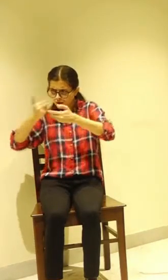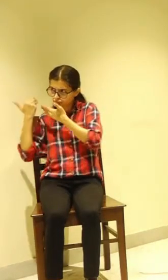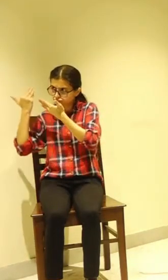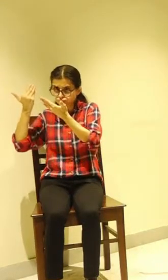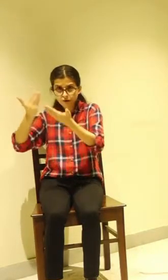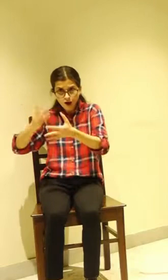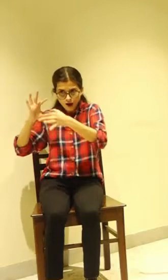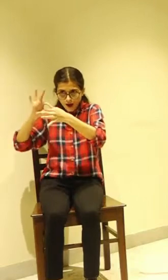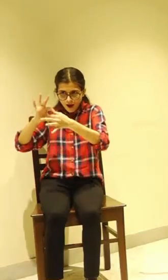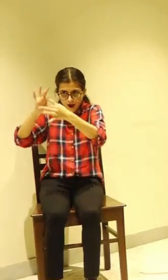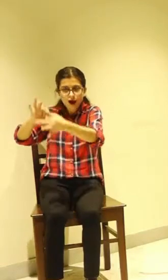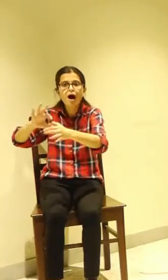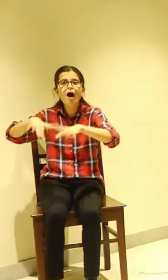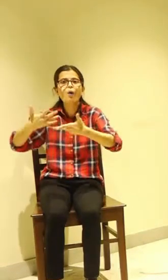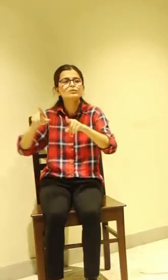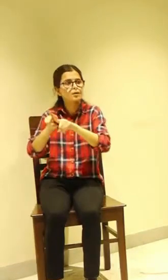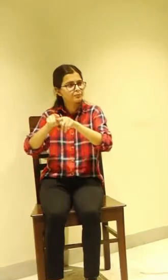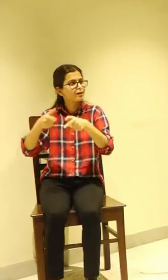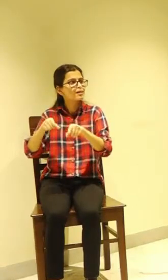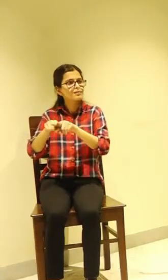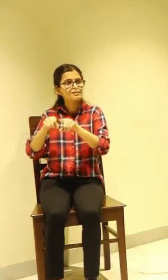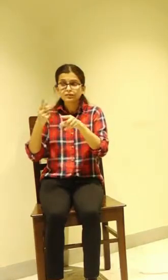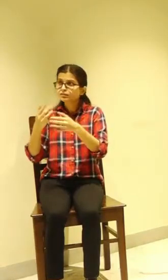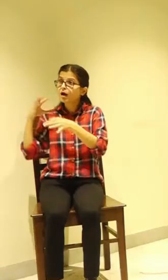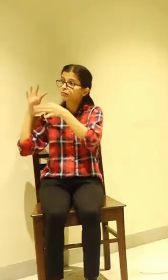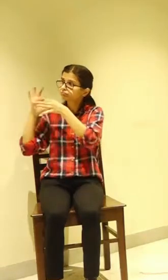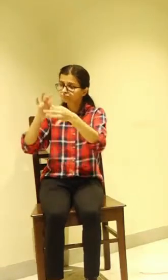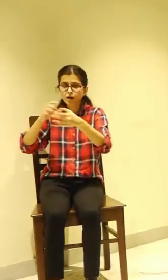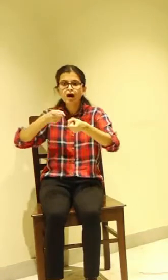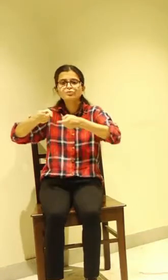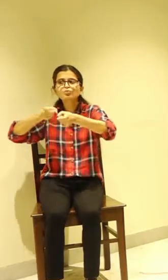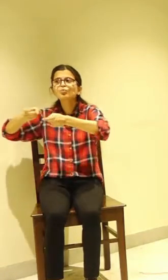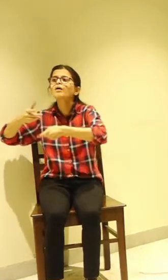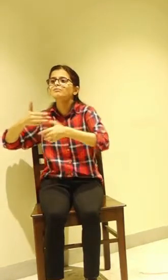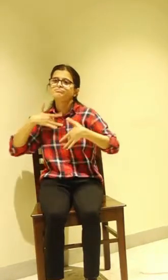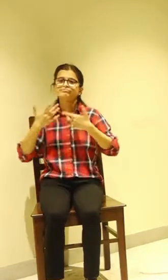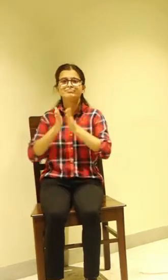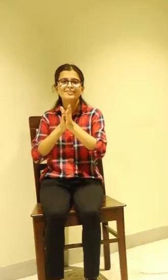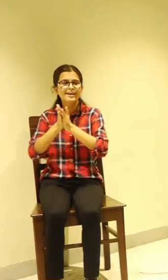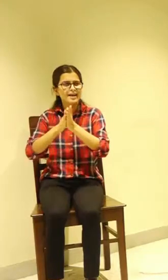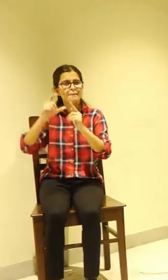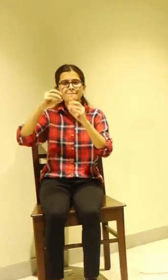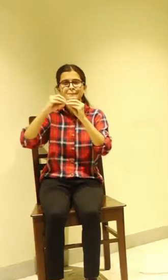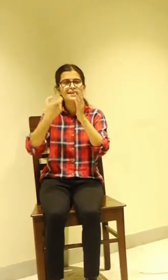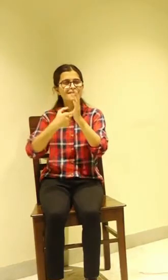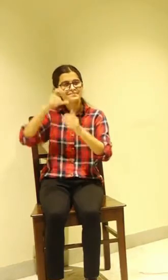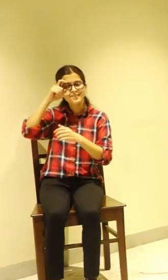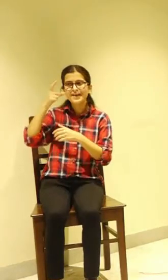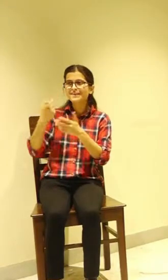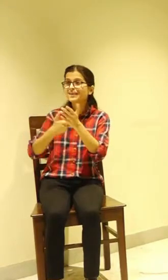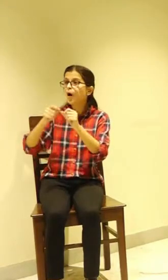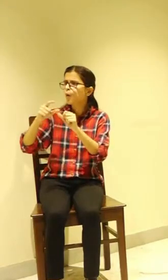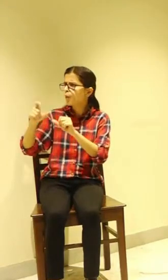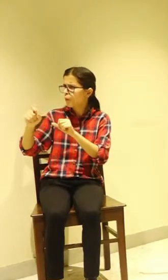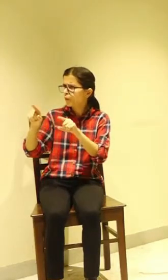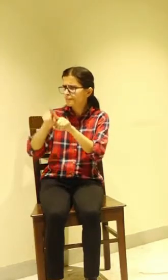future. Now, the way it exerts control is very interesting. B.N. Rao had told the assembly